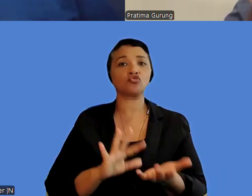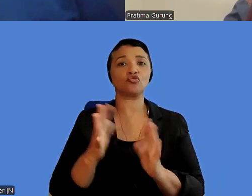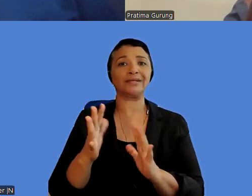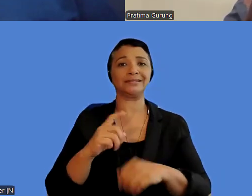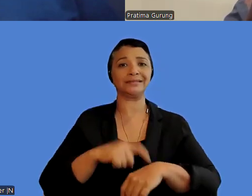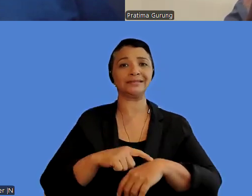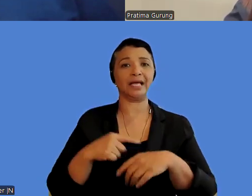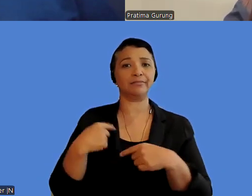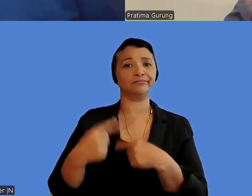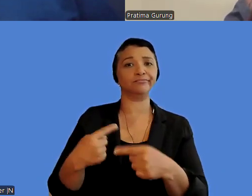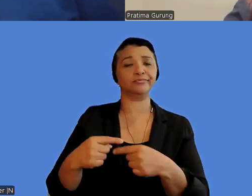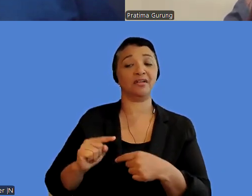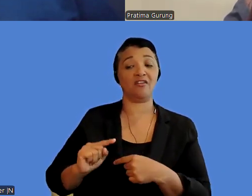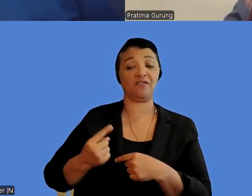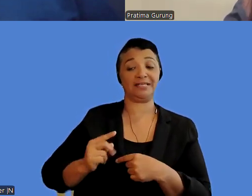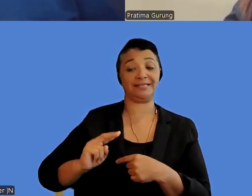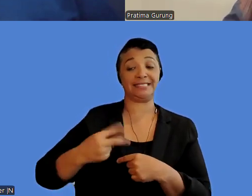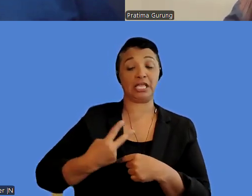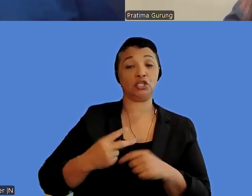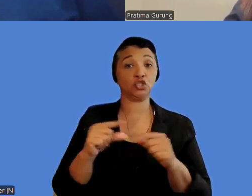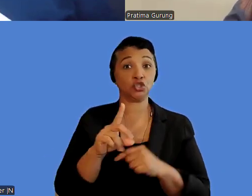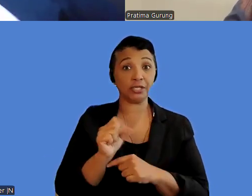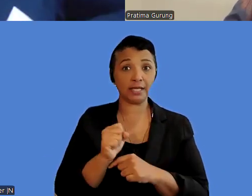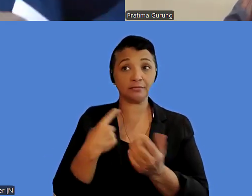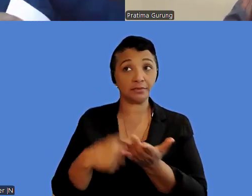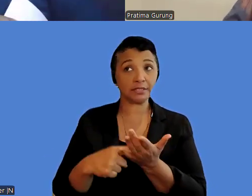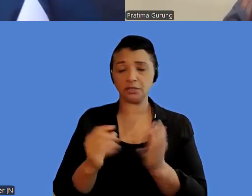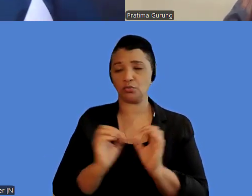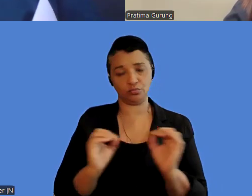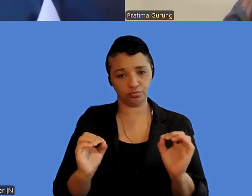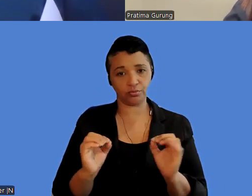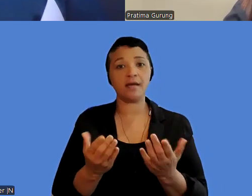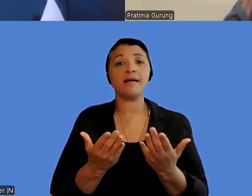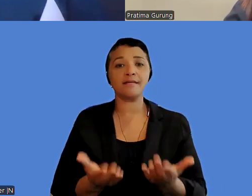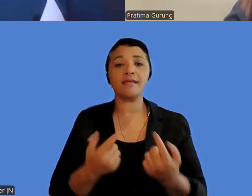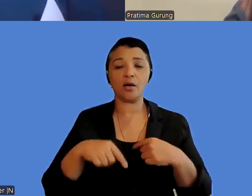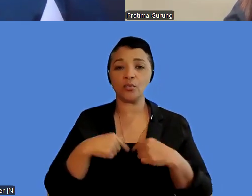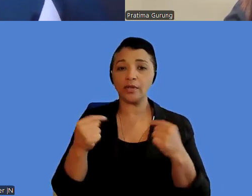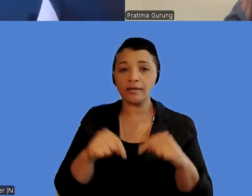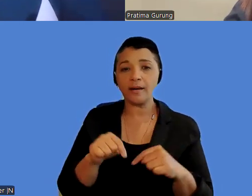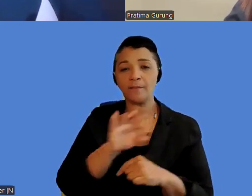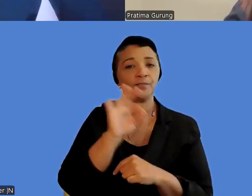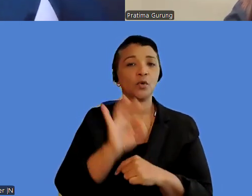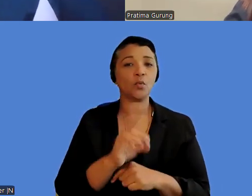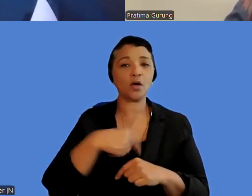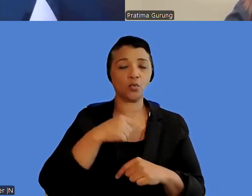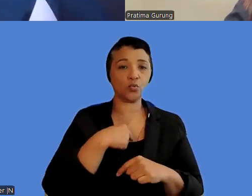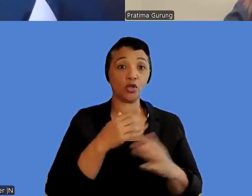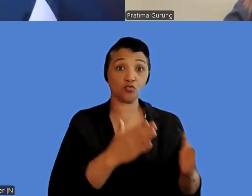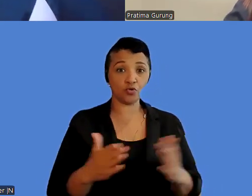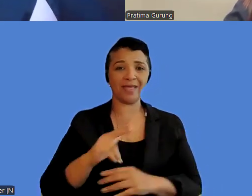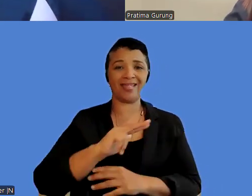first GDS and second GDS. And that is why we are here right now for preparing for the third